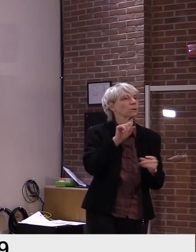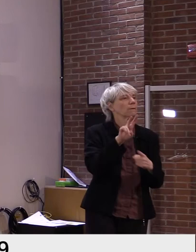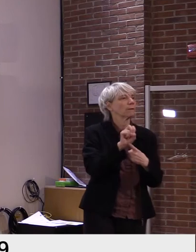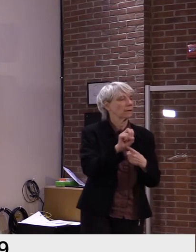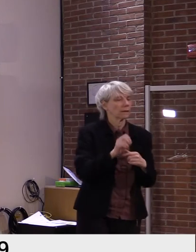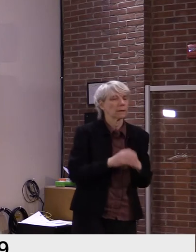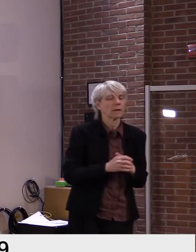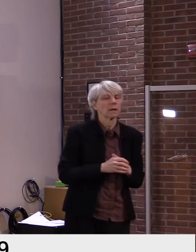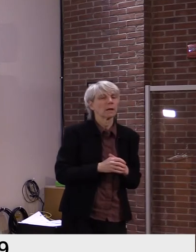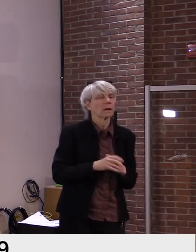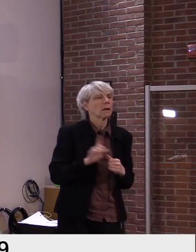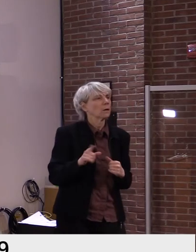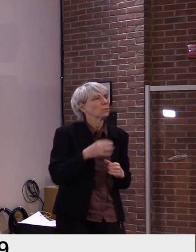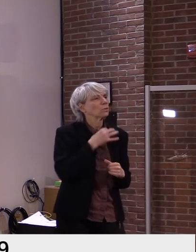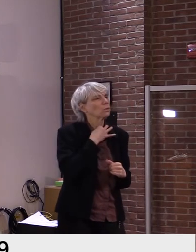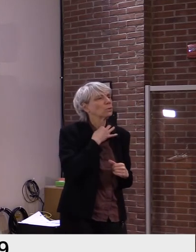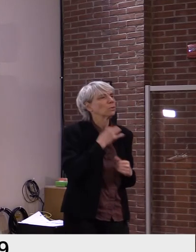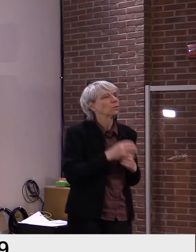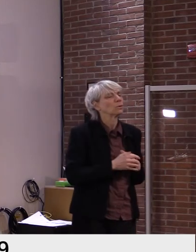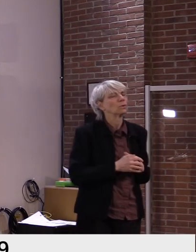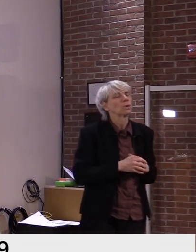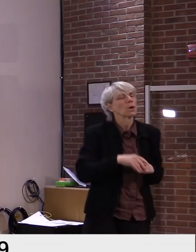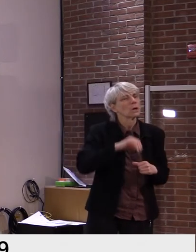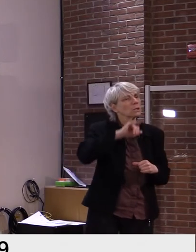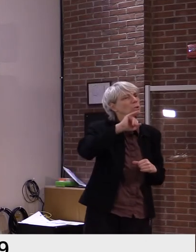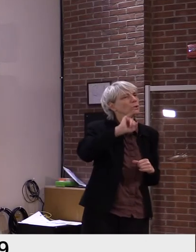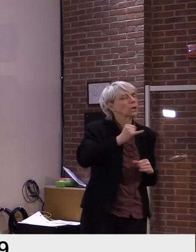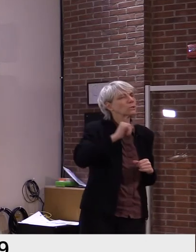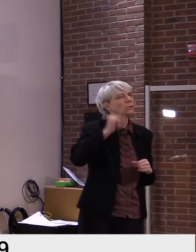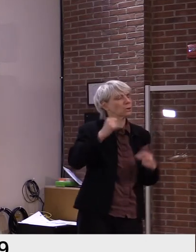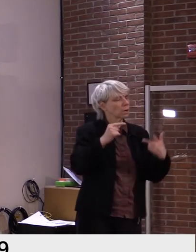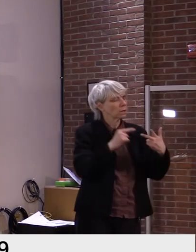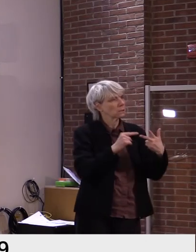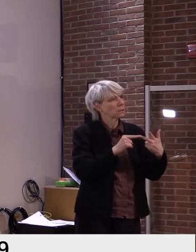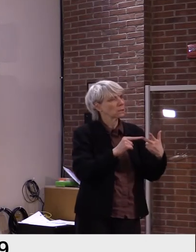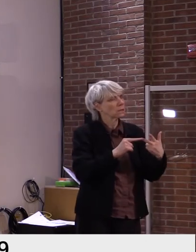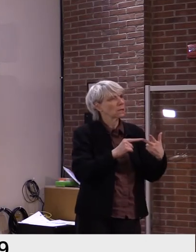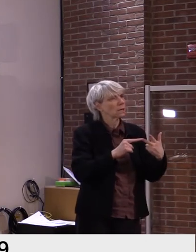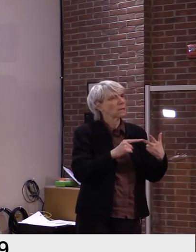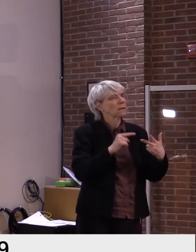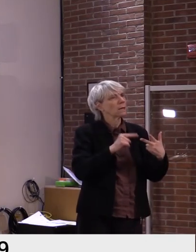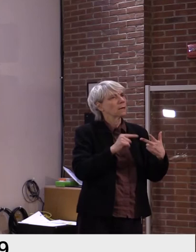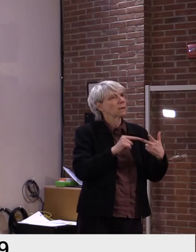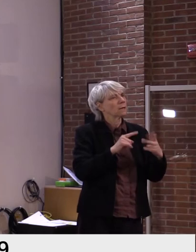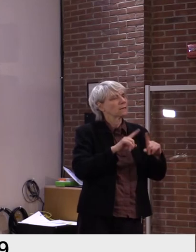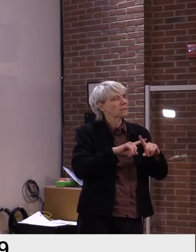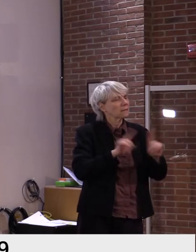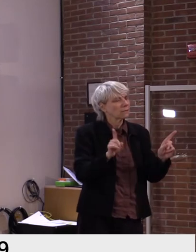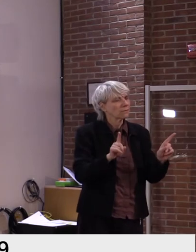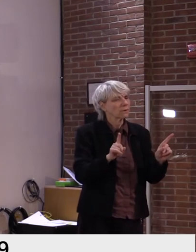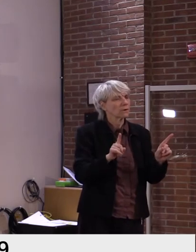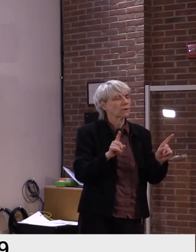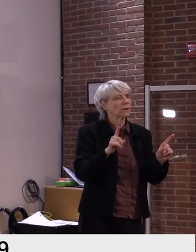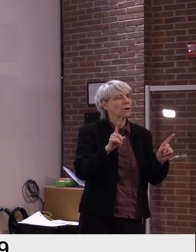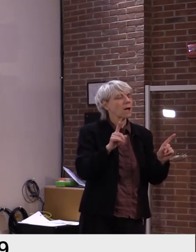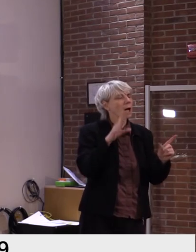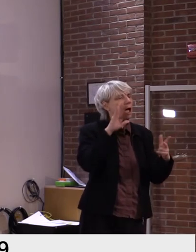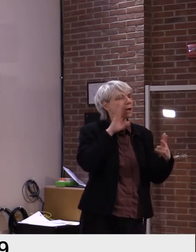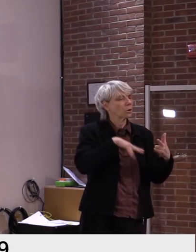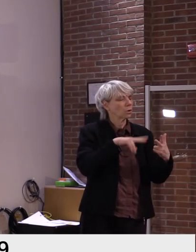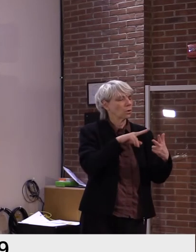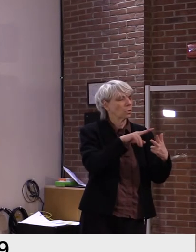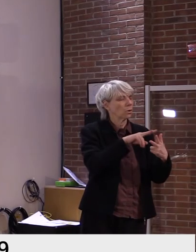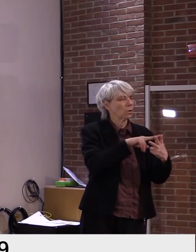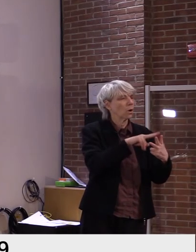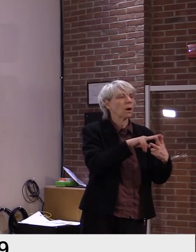Does Johnson & Johnson vaccination get treated any differently in terms of the relaxed